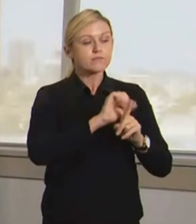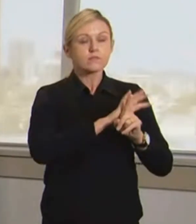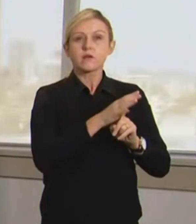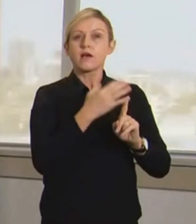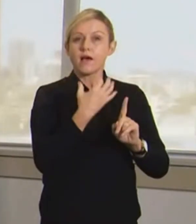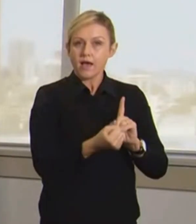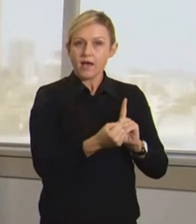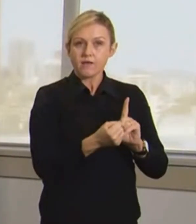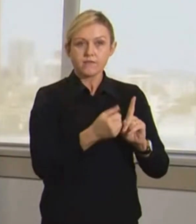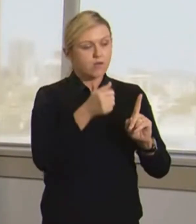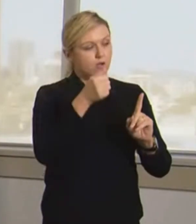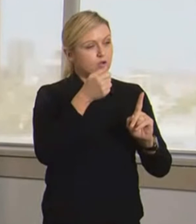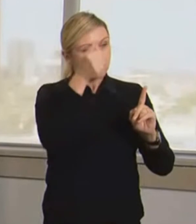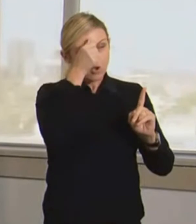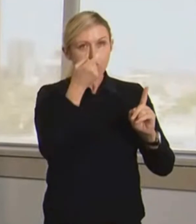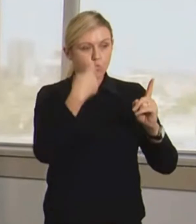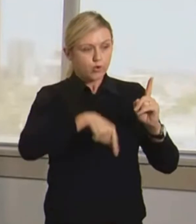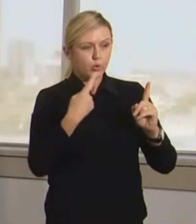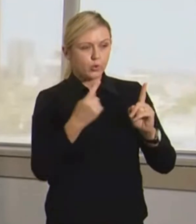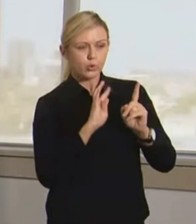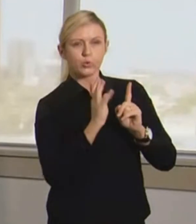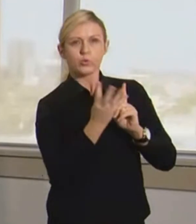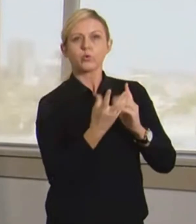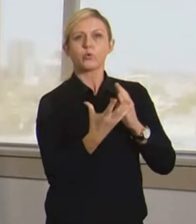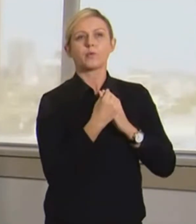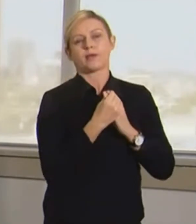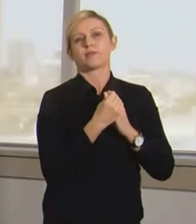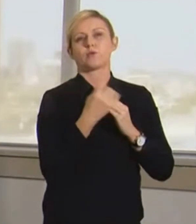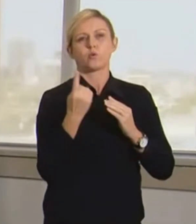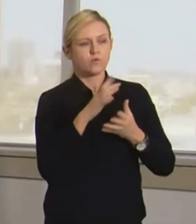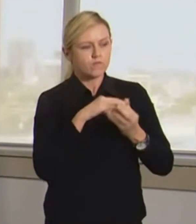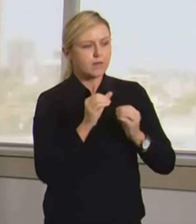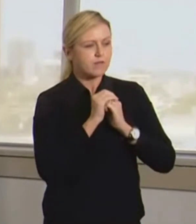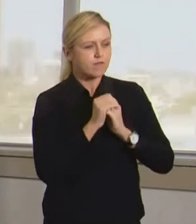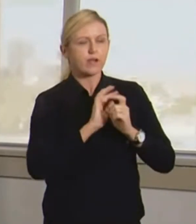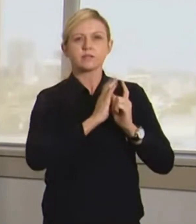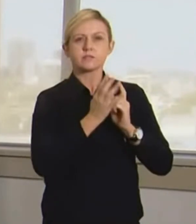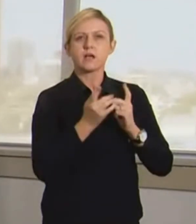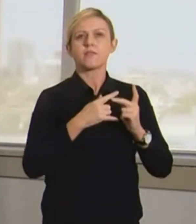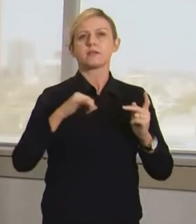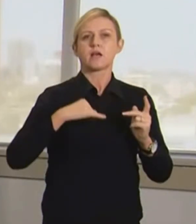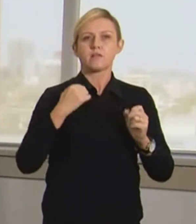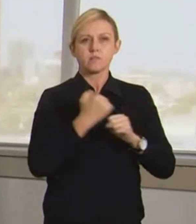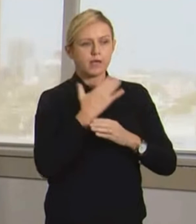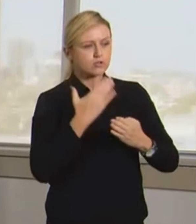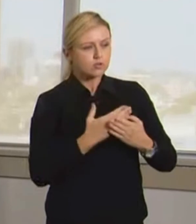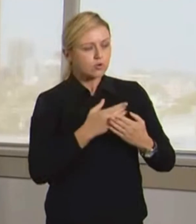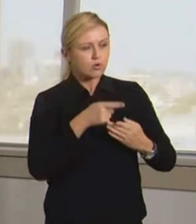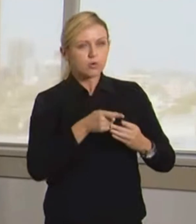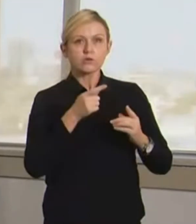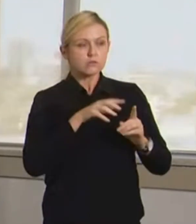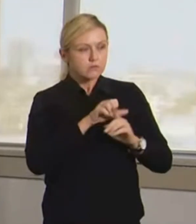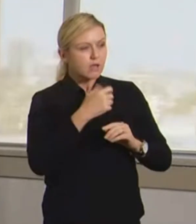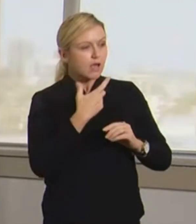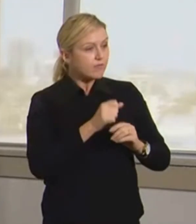in the facility, we will then exclude anyone who's designated in close contact. The staff are wearing PPE, we're